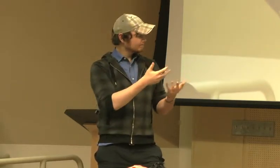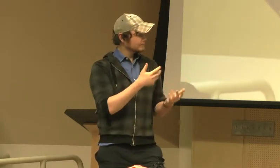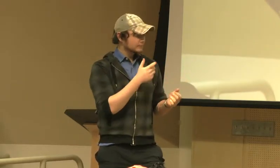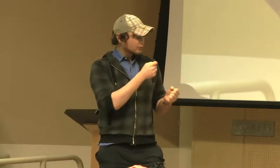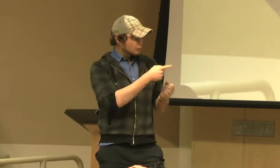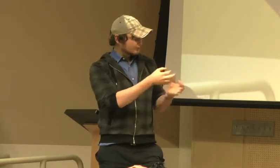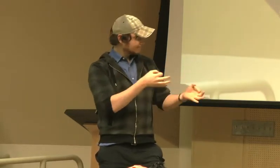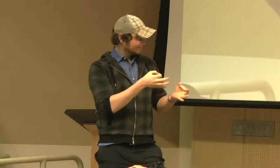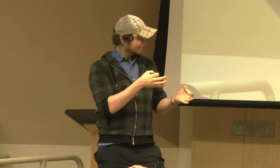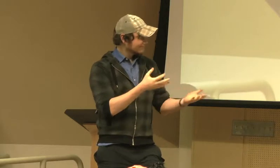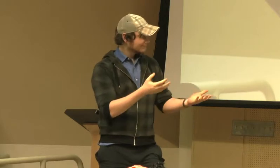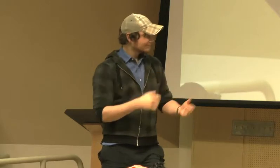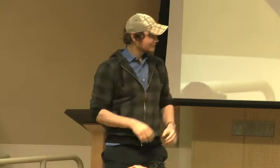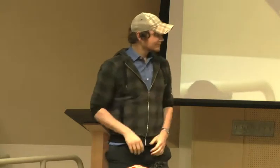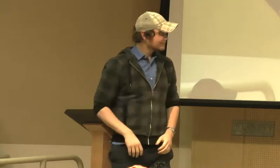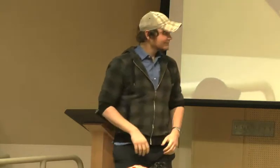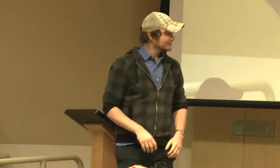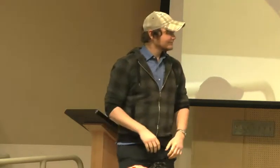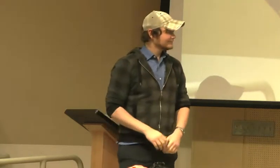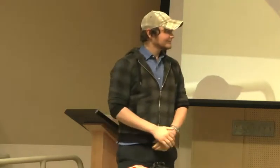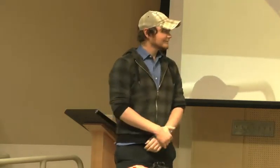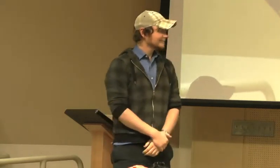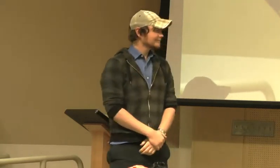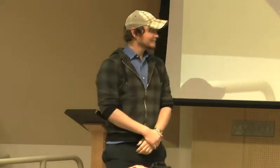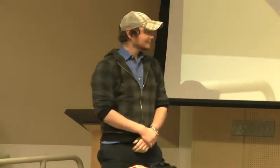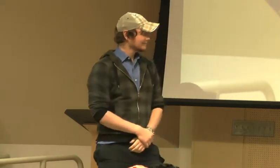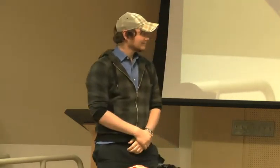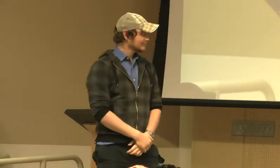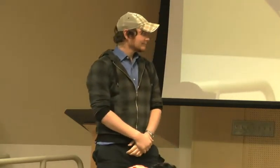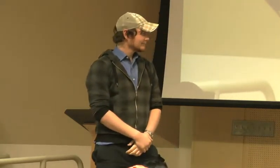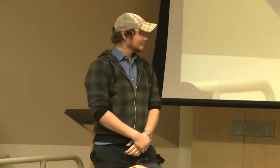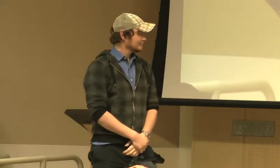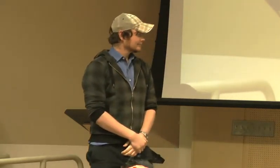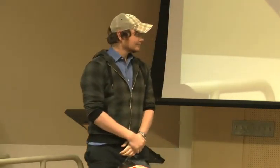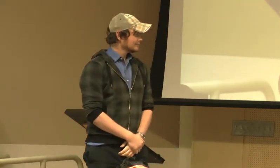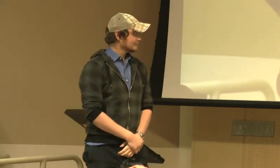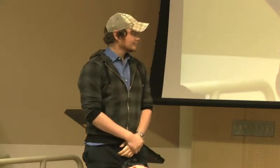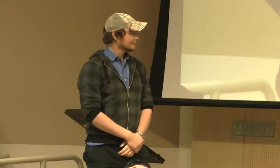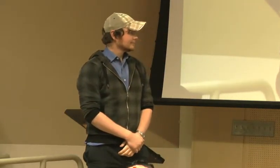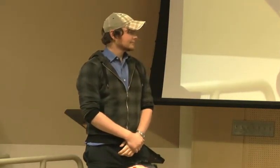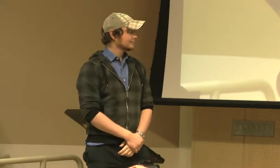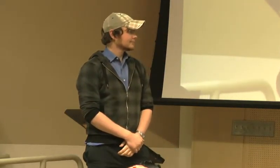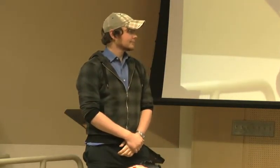So I guess could you explain more as to why that's not a requirement?